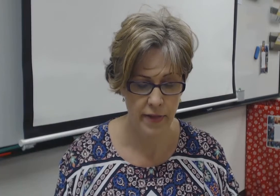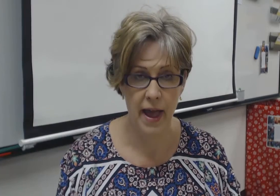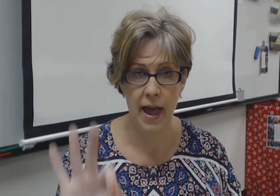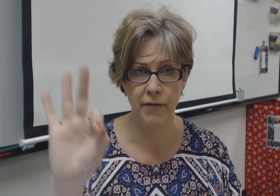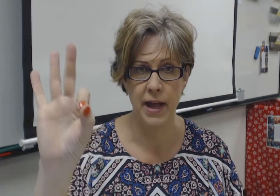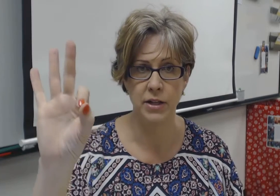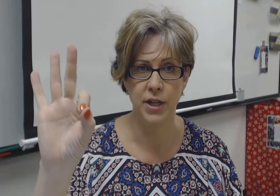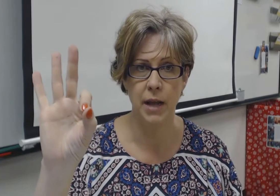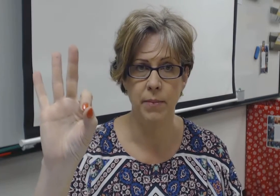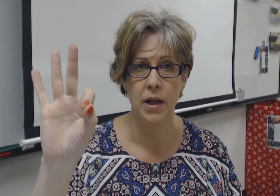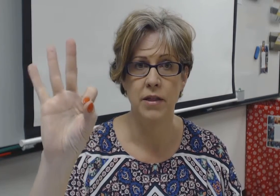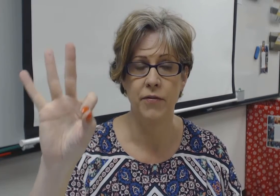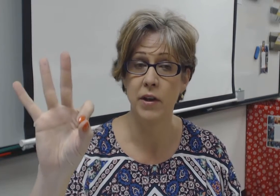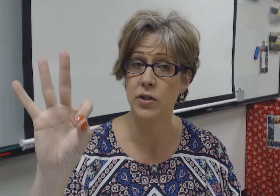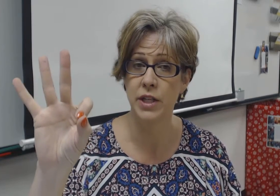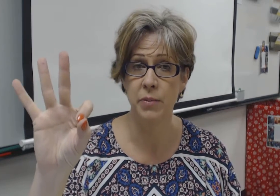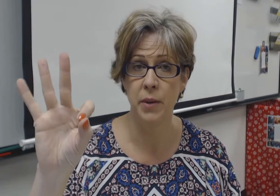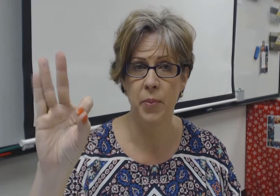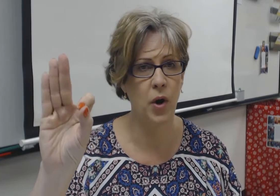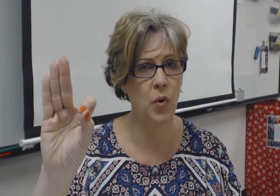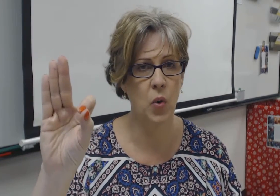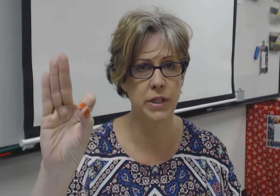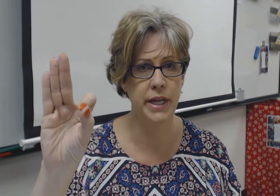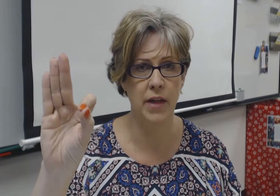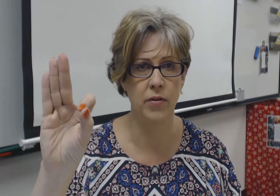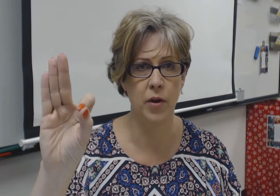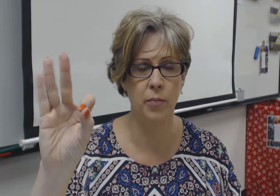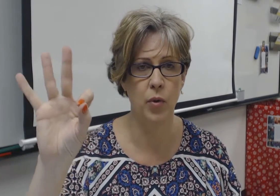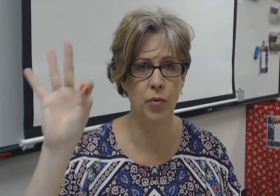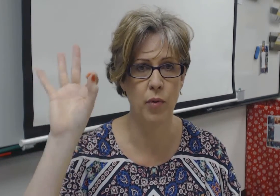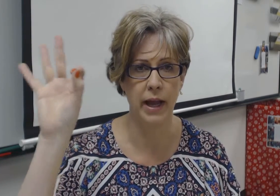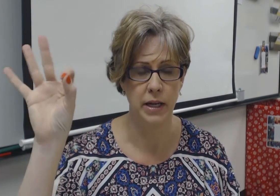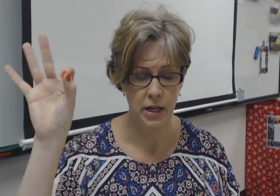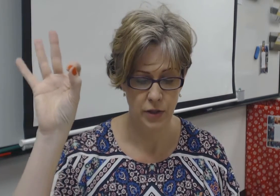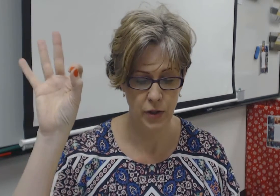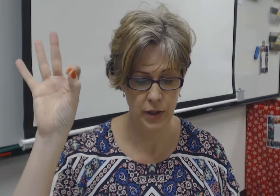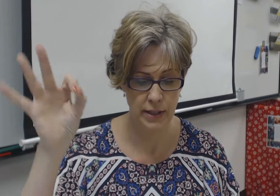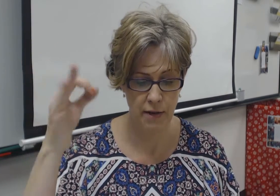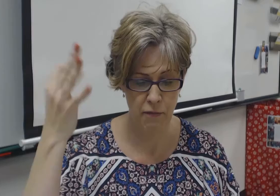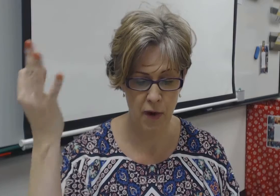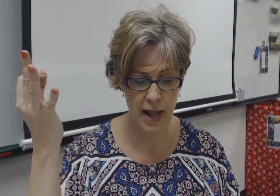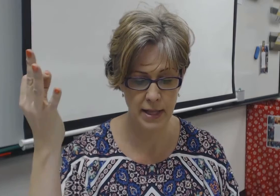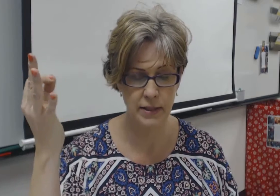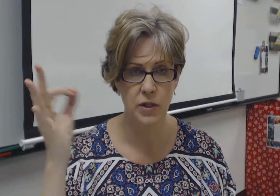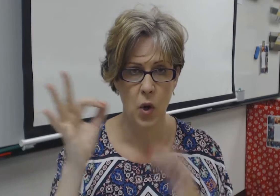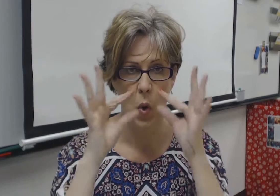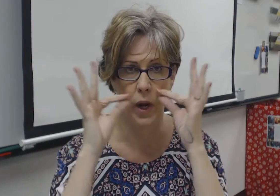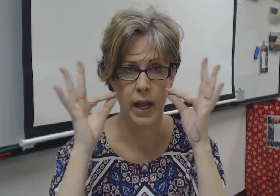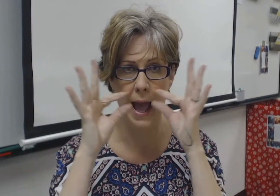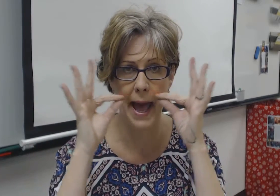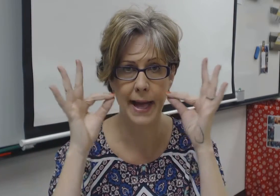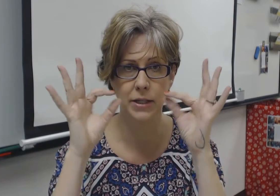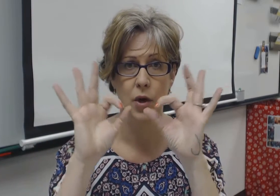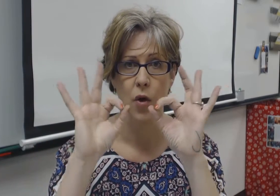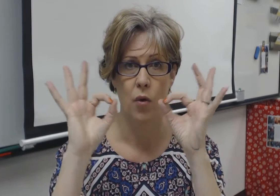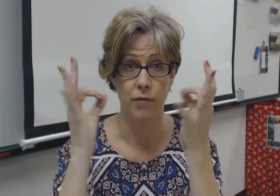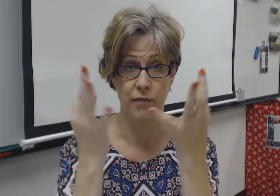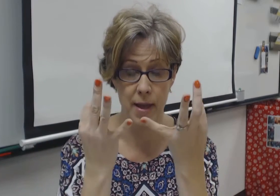The F hand shape, the fingers can be apart or together. They're both right. So you could see France or cat or